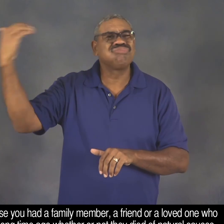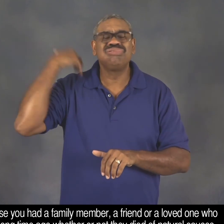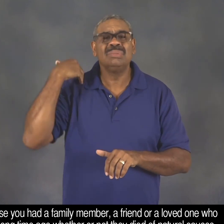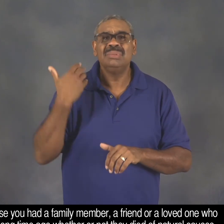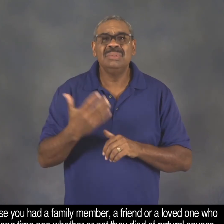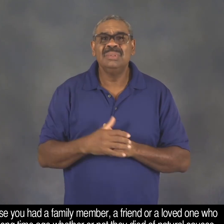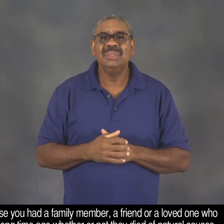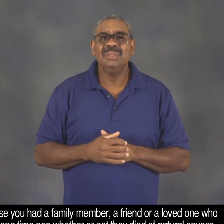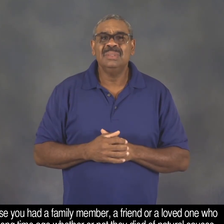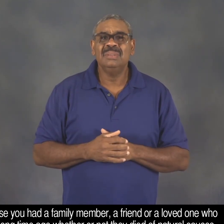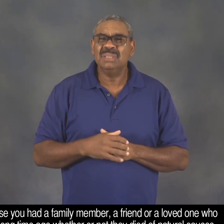causes.